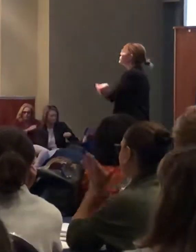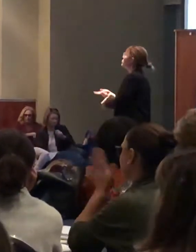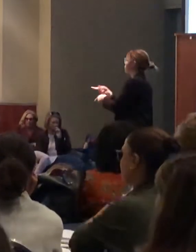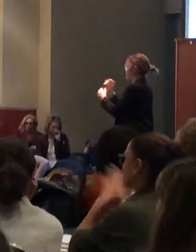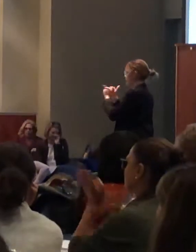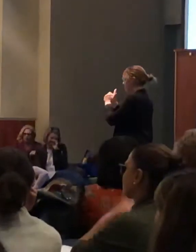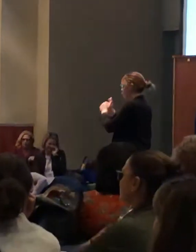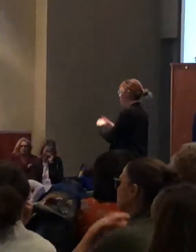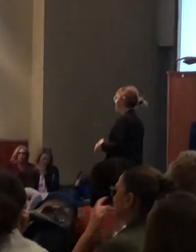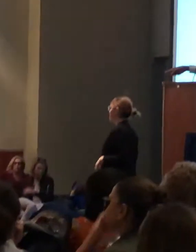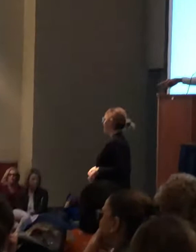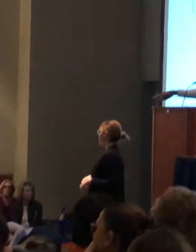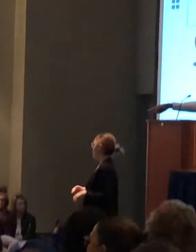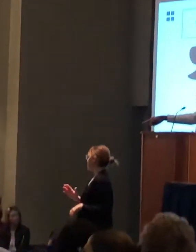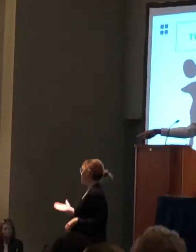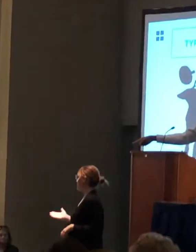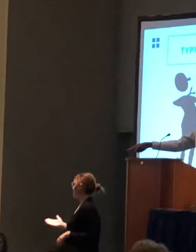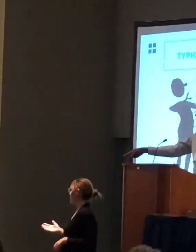Competition, right? Yeah.